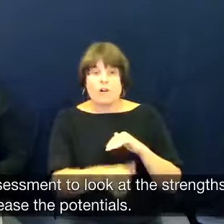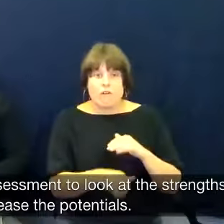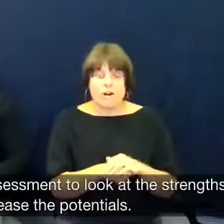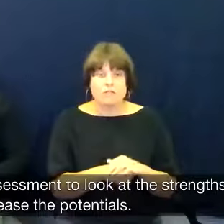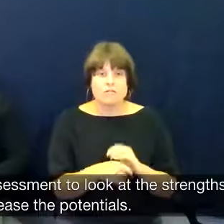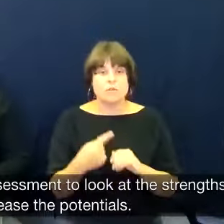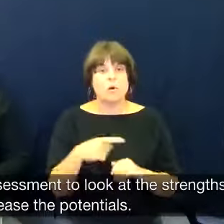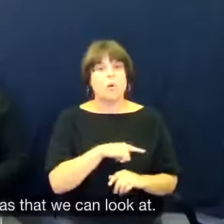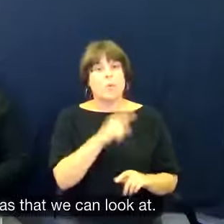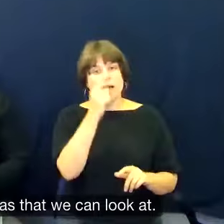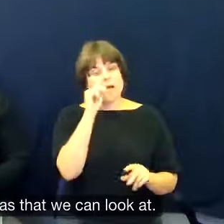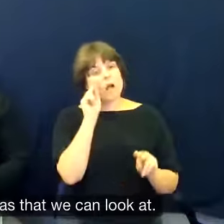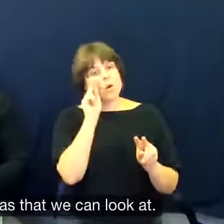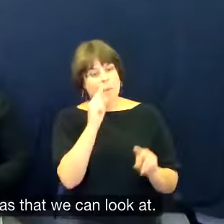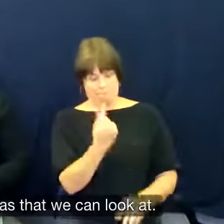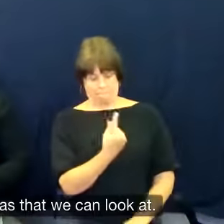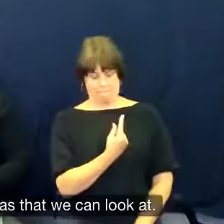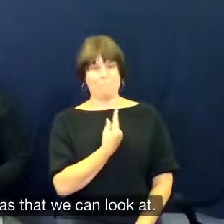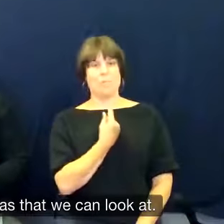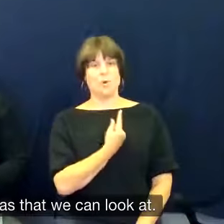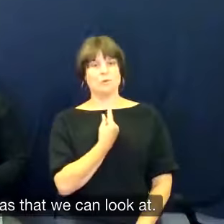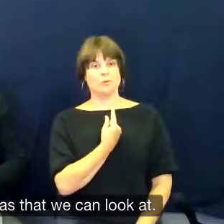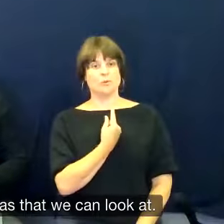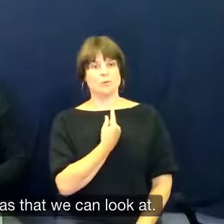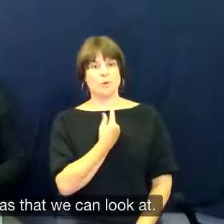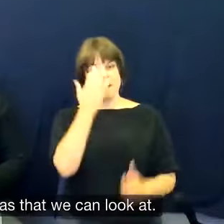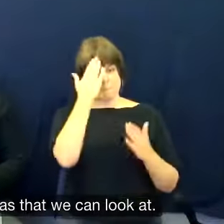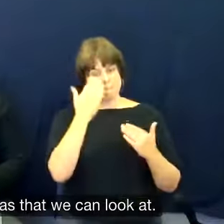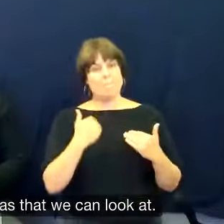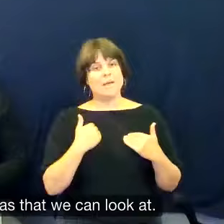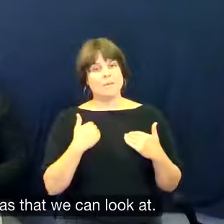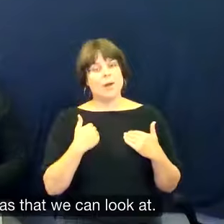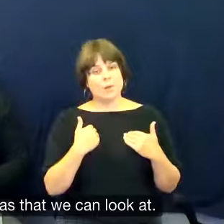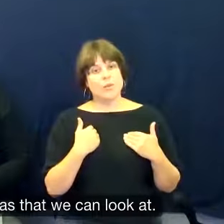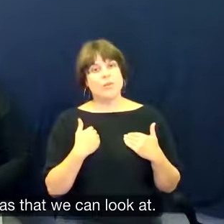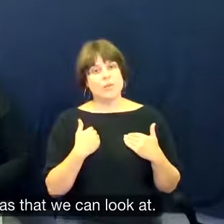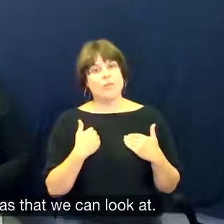So we can look at personal and mental health.